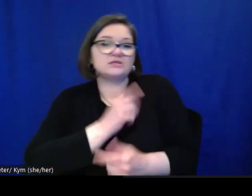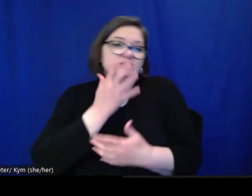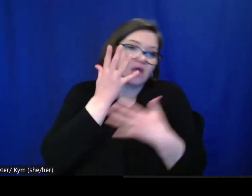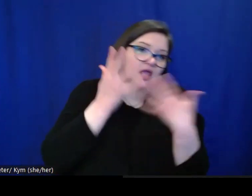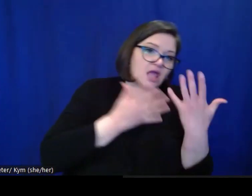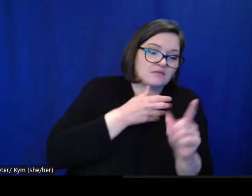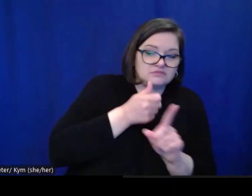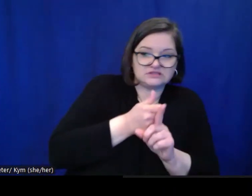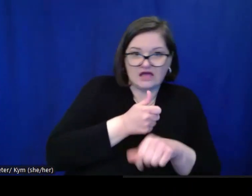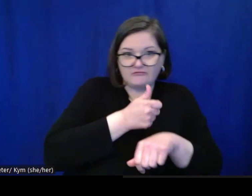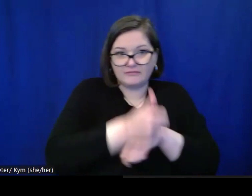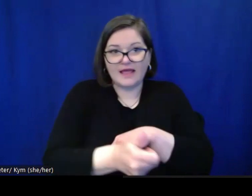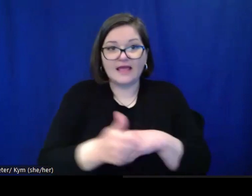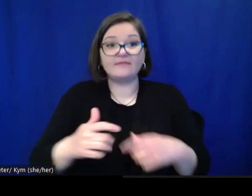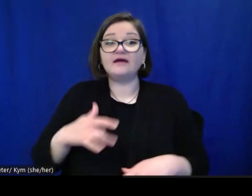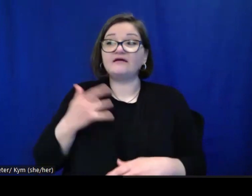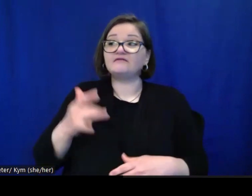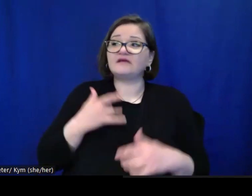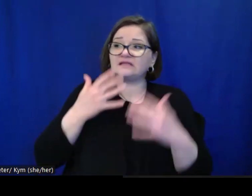feeling sad or hopeless,